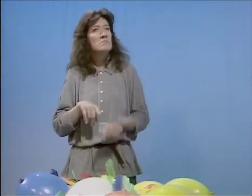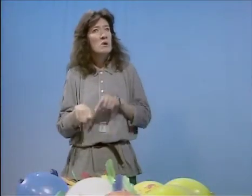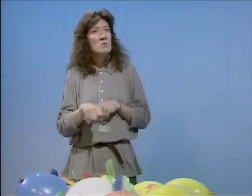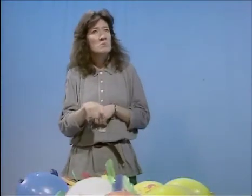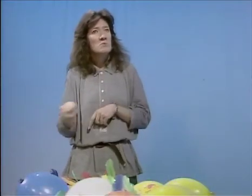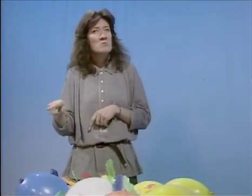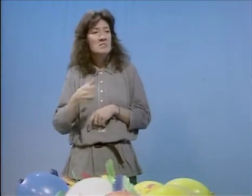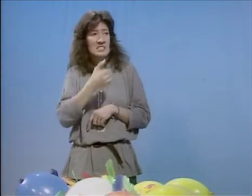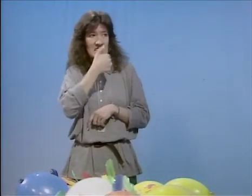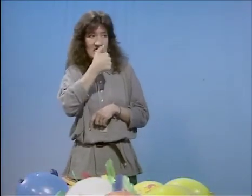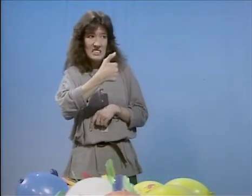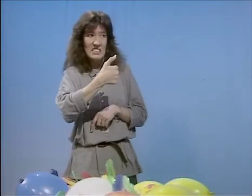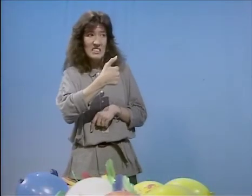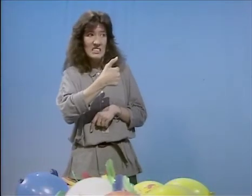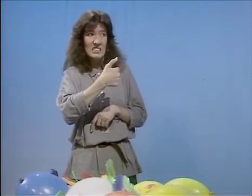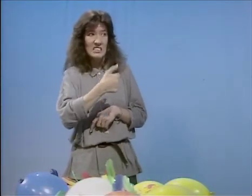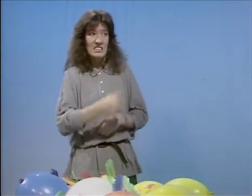Most of them are 6 years old.